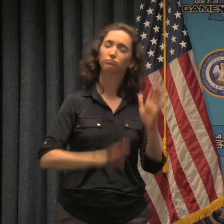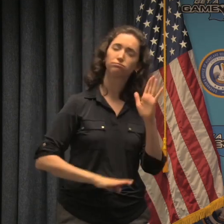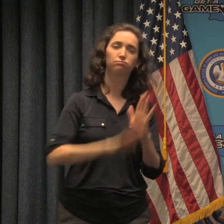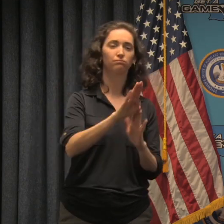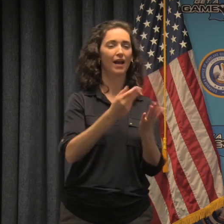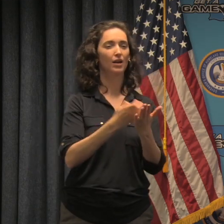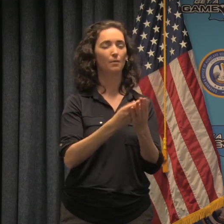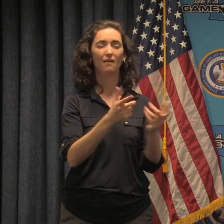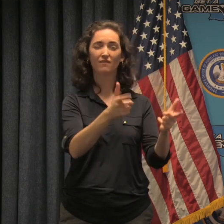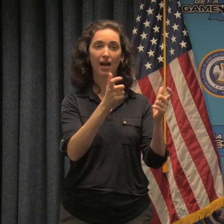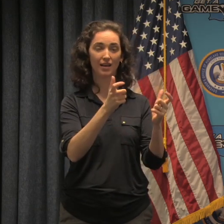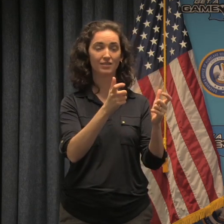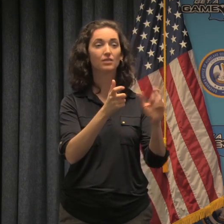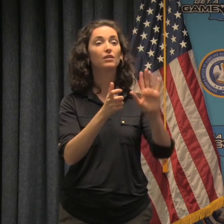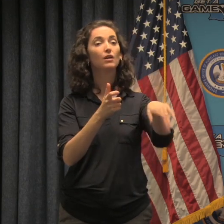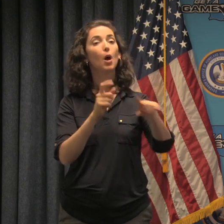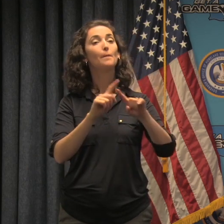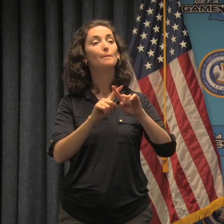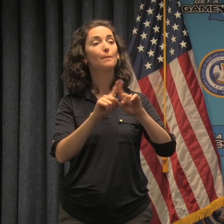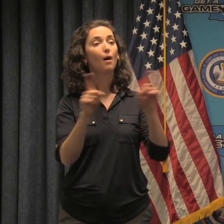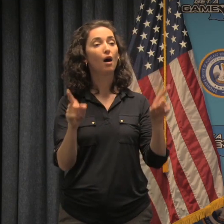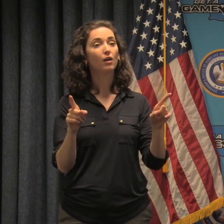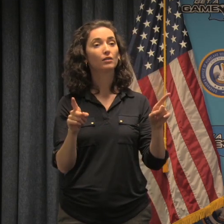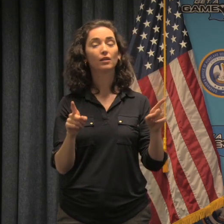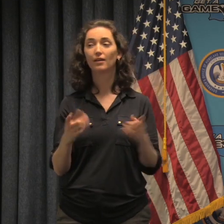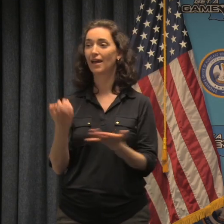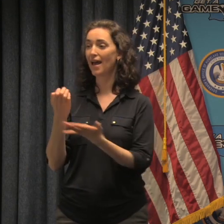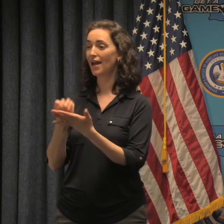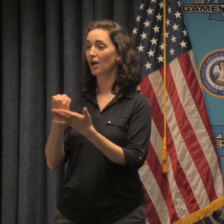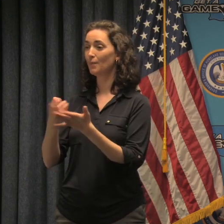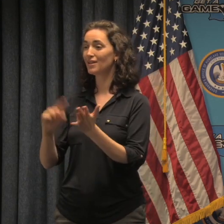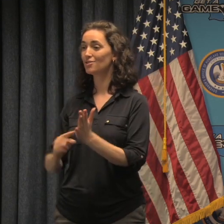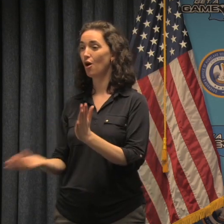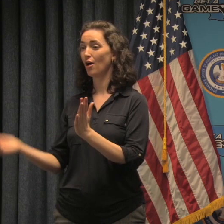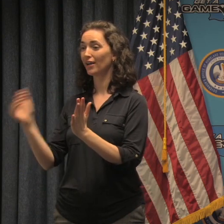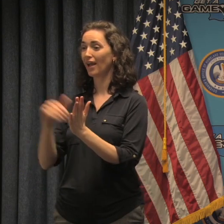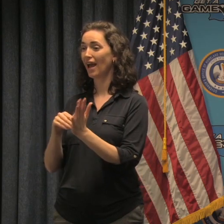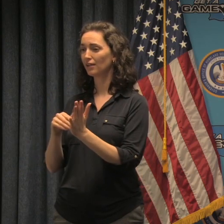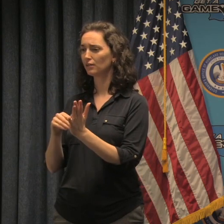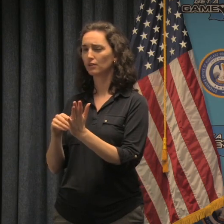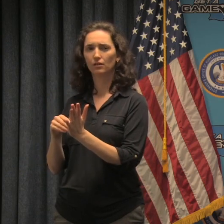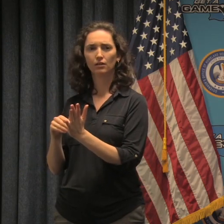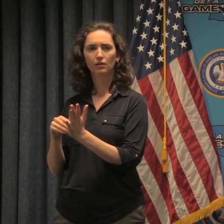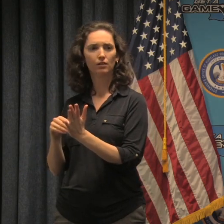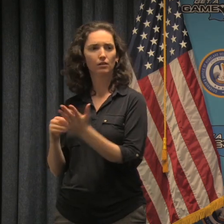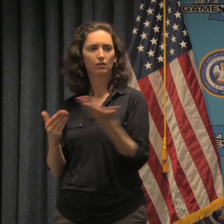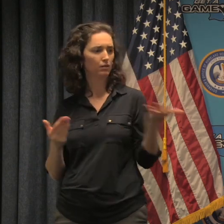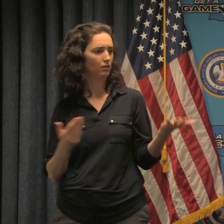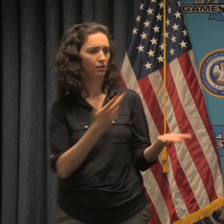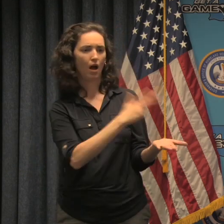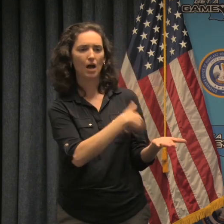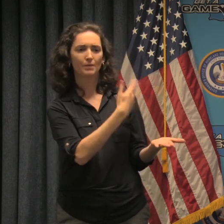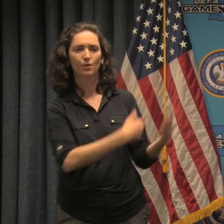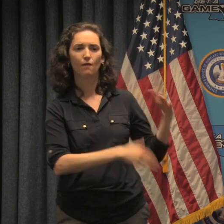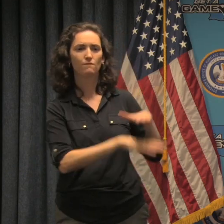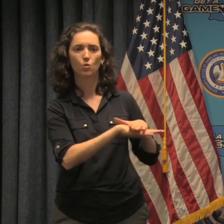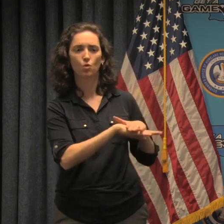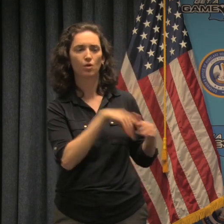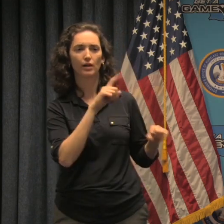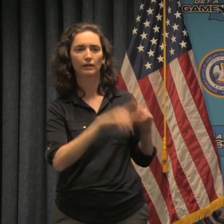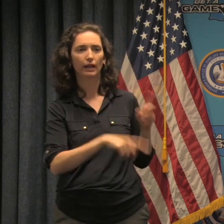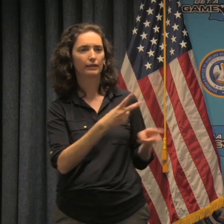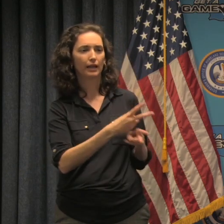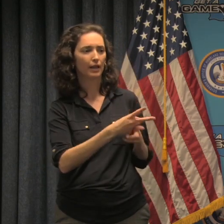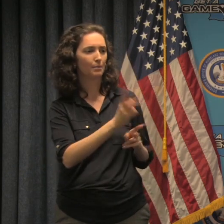I will tell you, you're not going to restart the economy when you don't have the hospital capacity to render